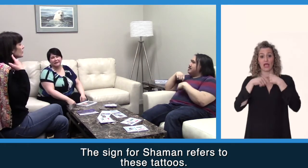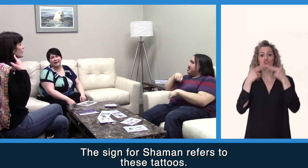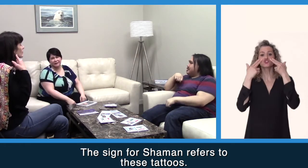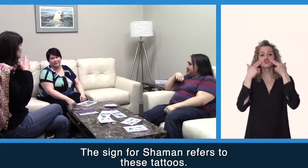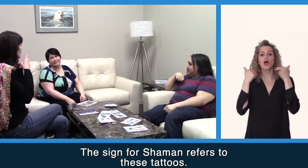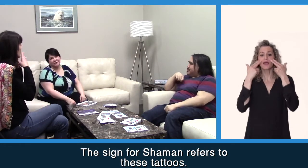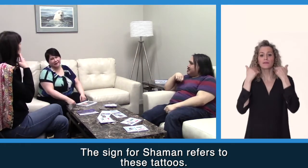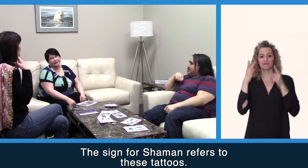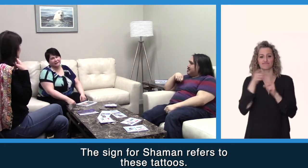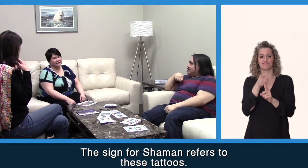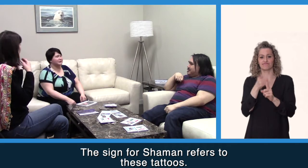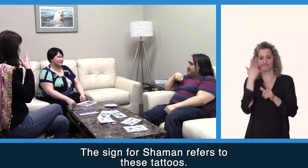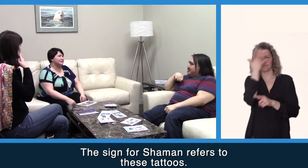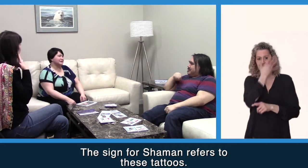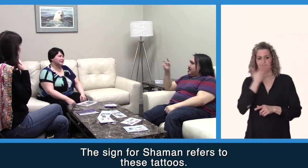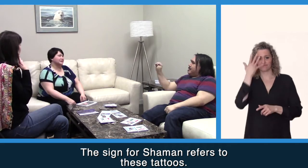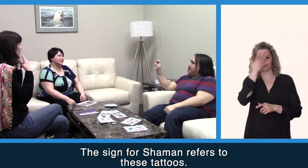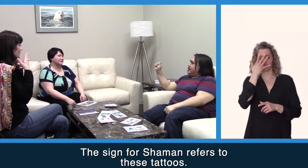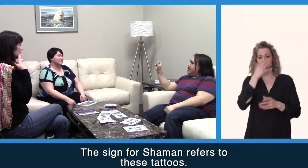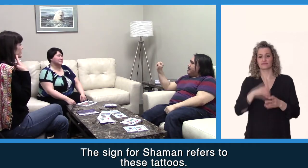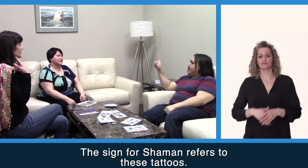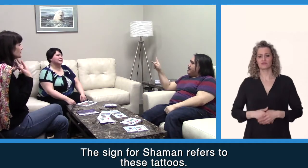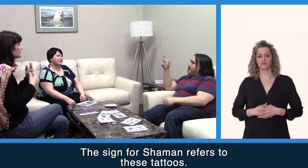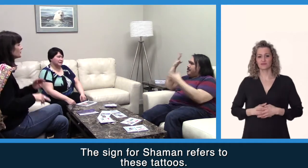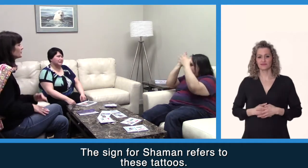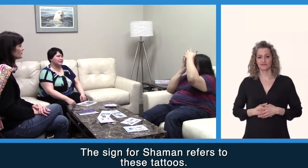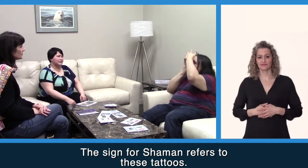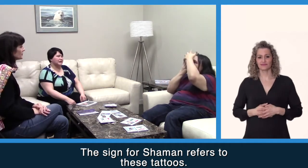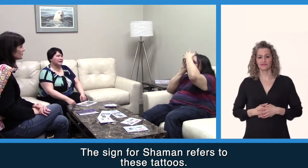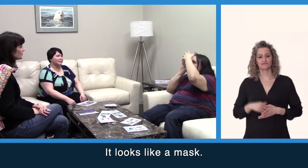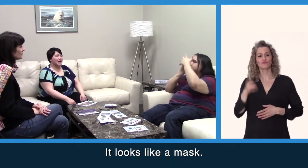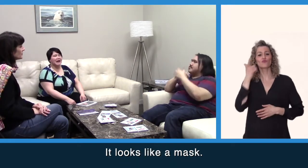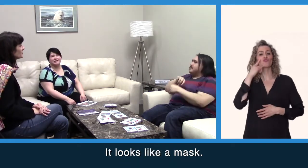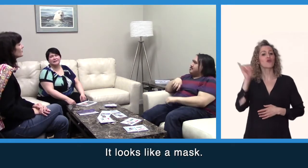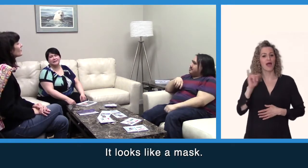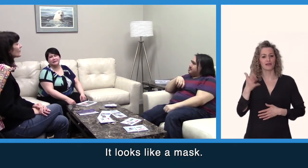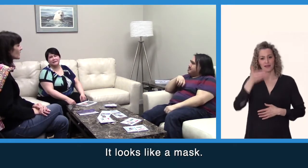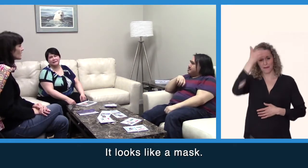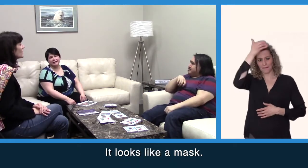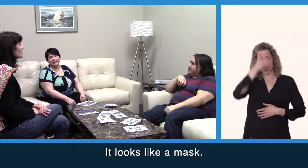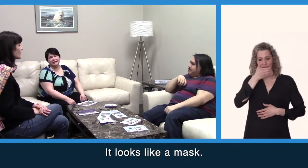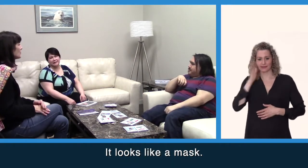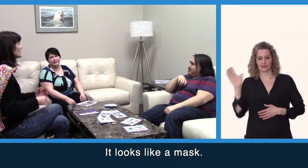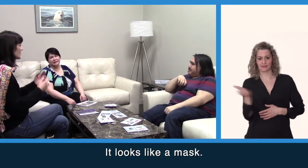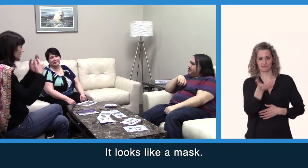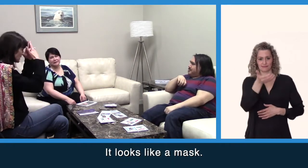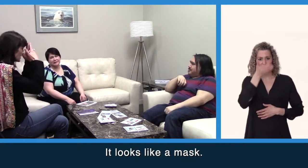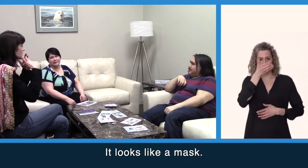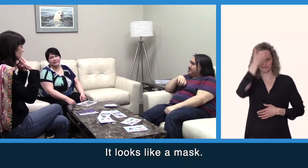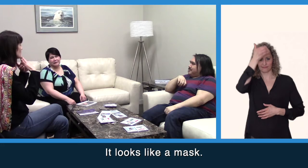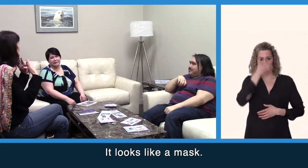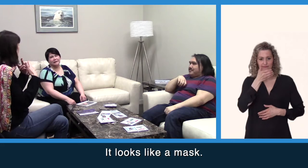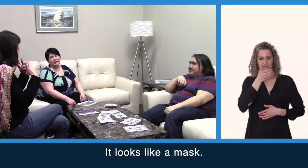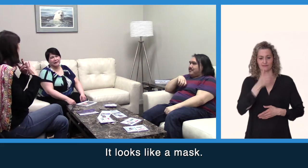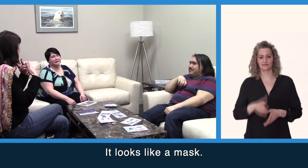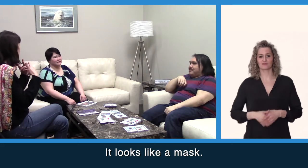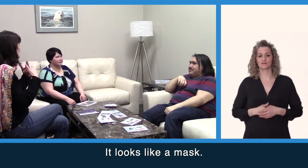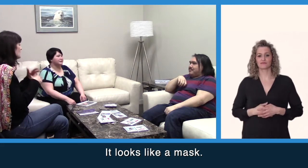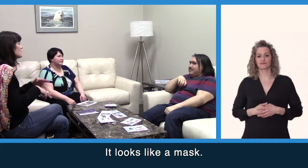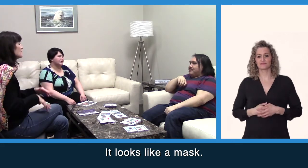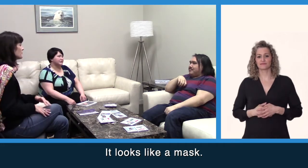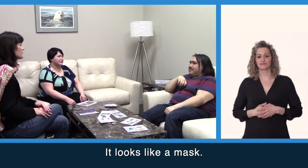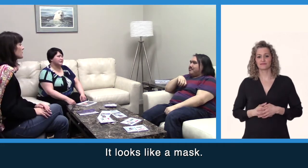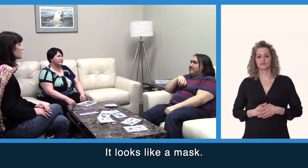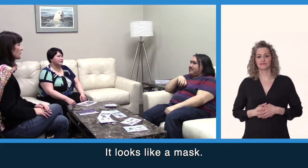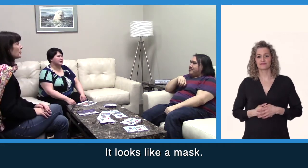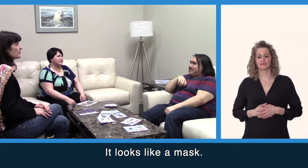Yeah, the tattoos, yeah. Mhm. Yeah. Like a mask. But I think it's in tattoos. Yeah.